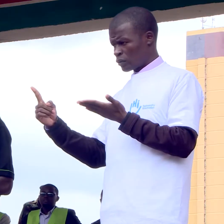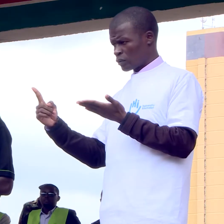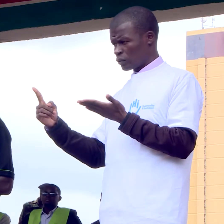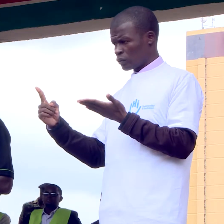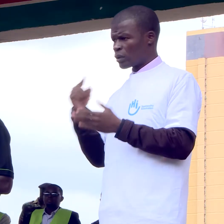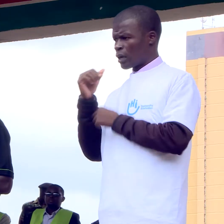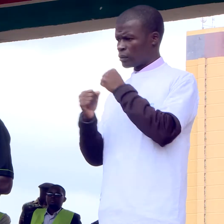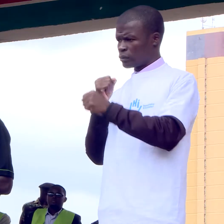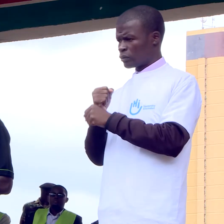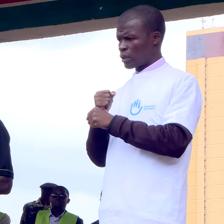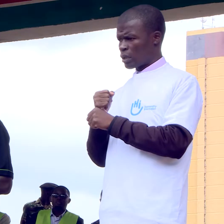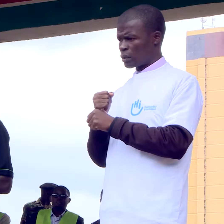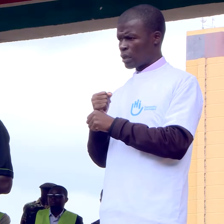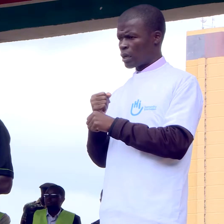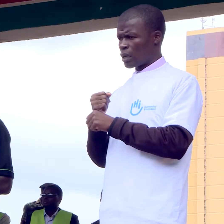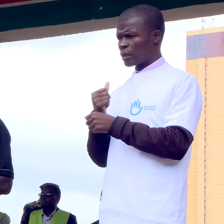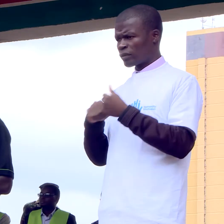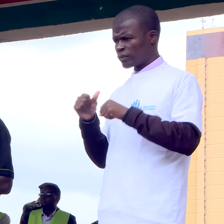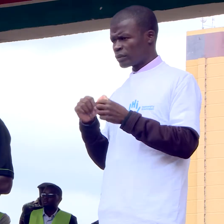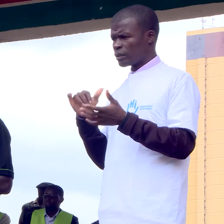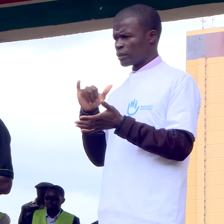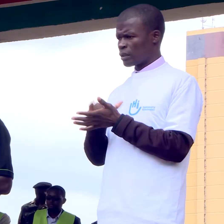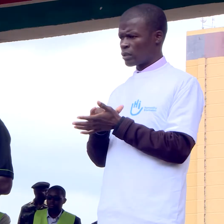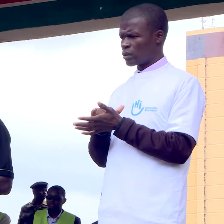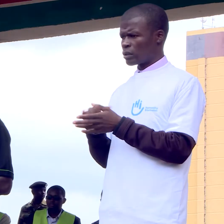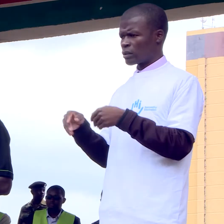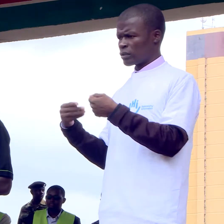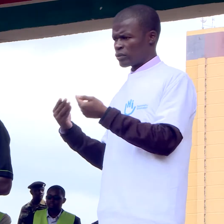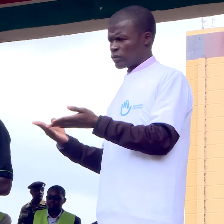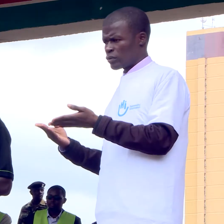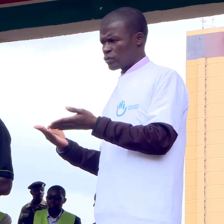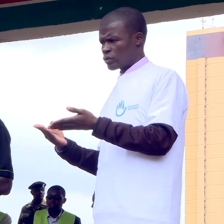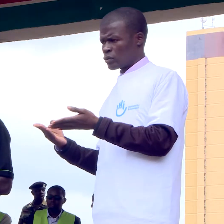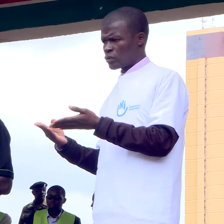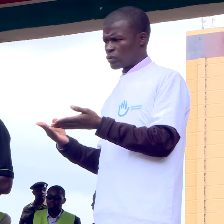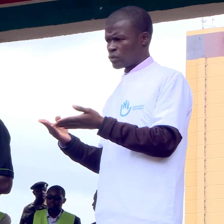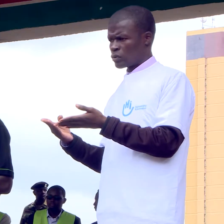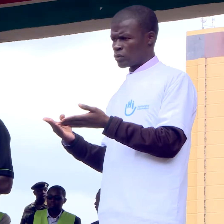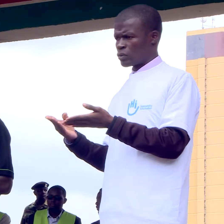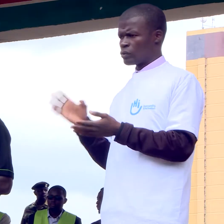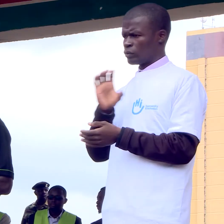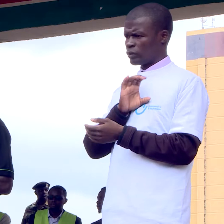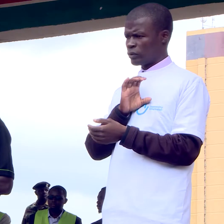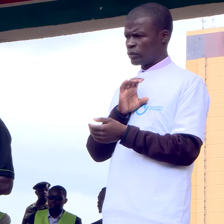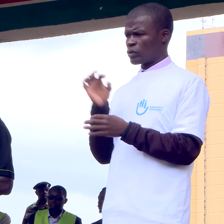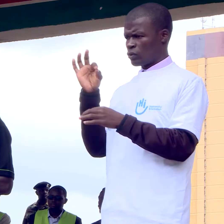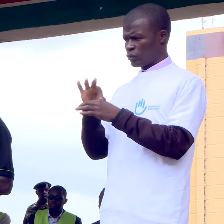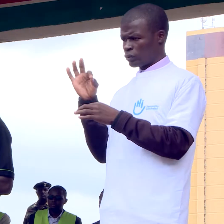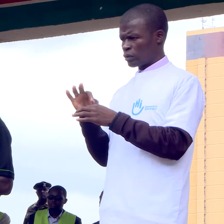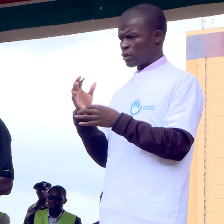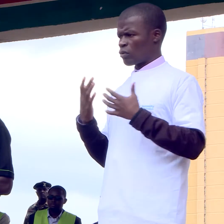that offers an opportune moment for the Commission staff to interact with voters, members of the